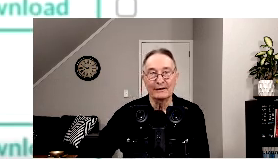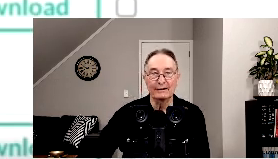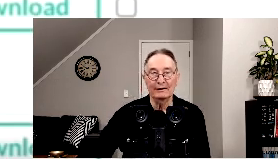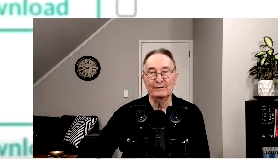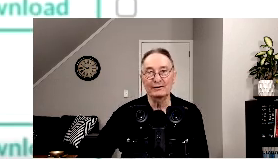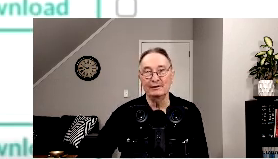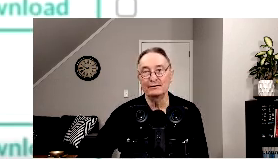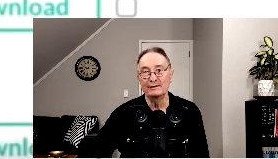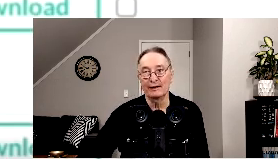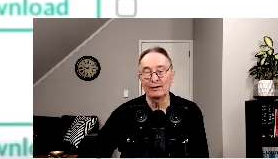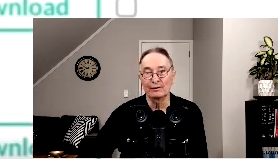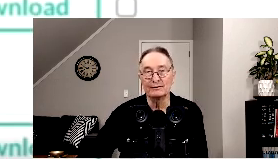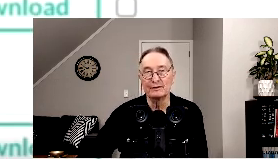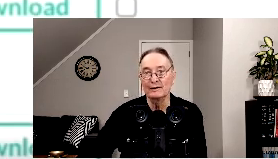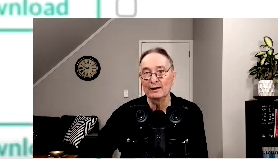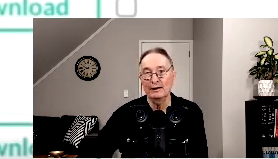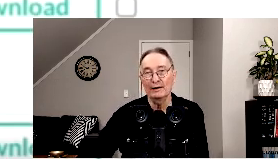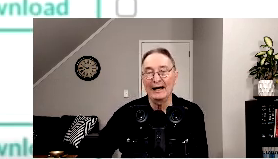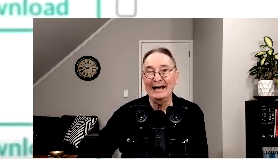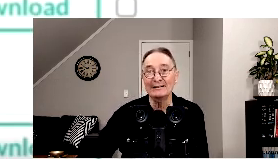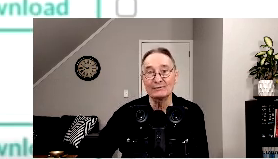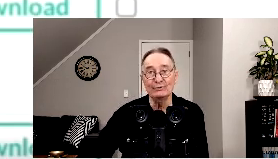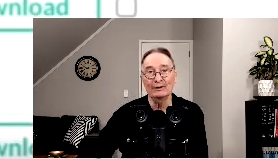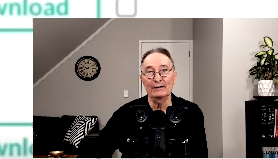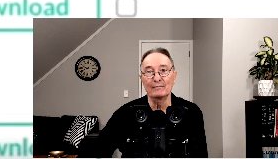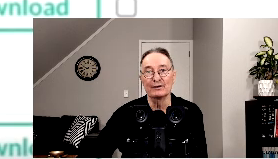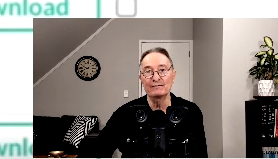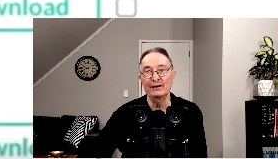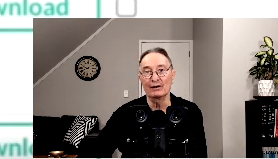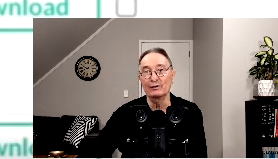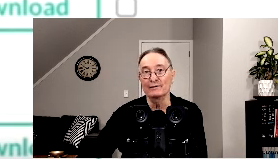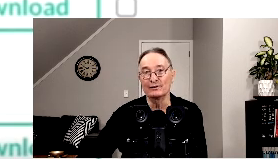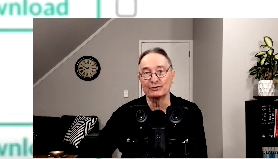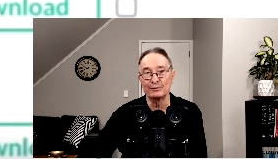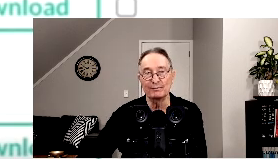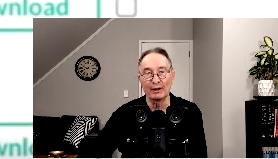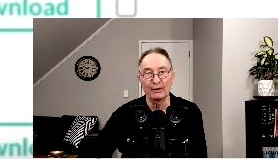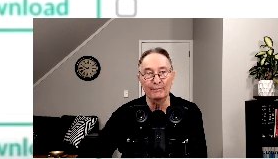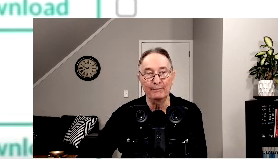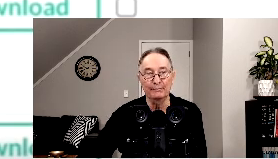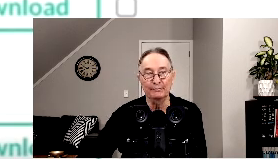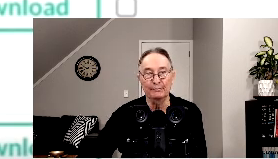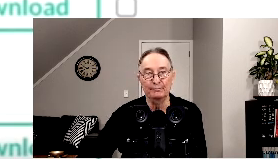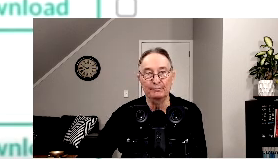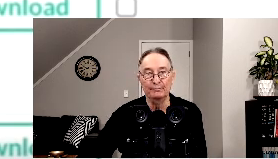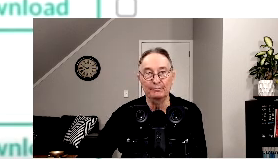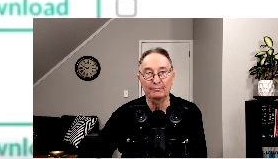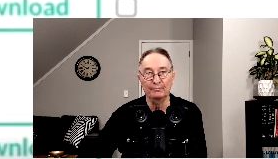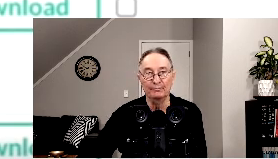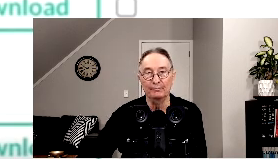a link to these downloads and to this video in the description below.